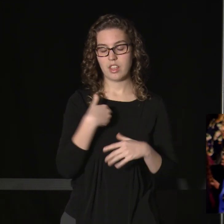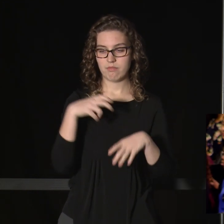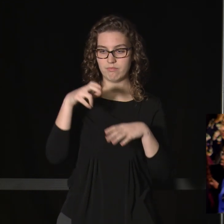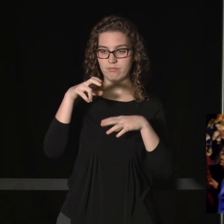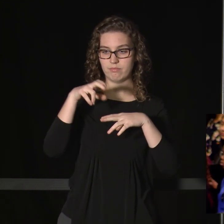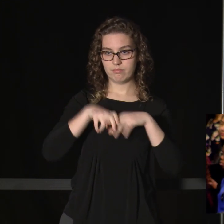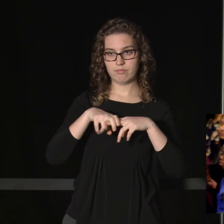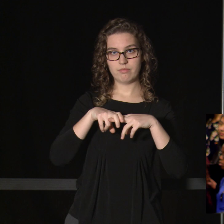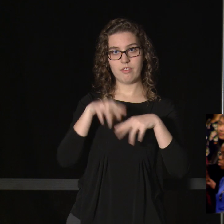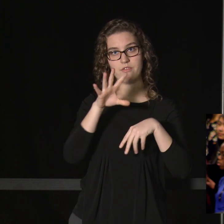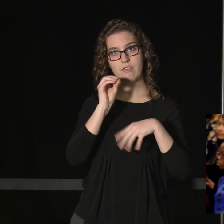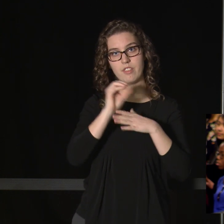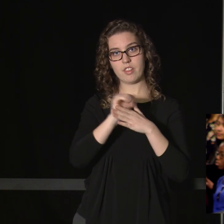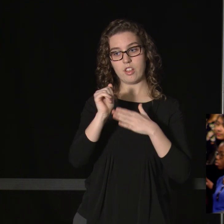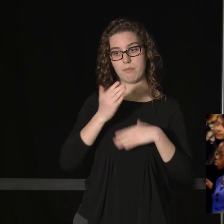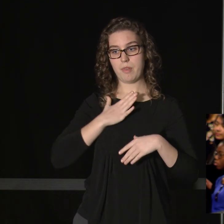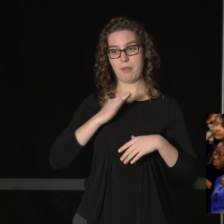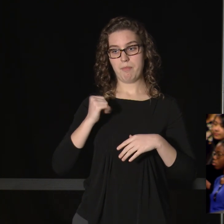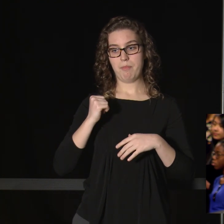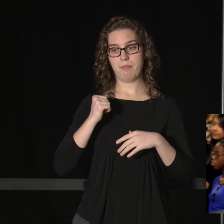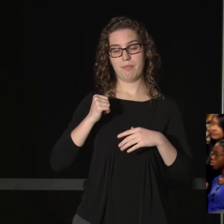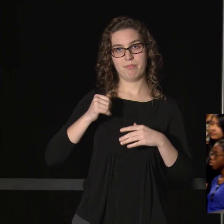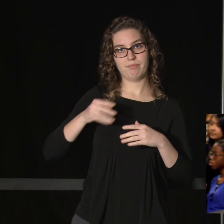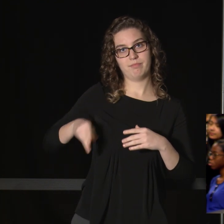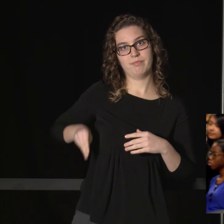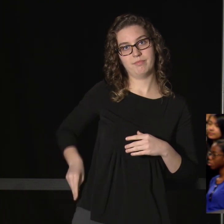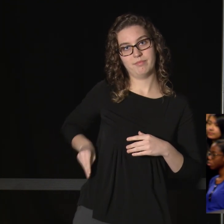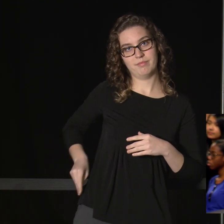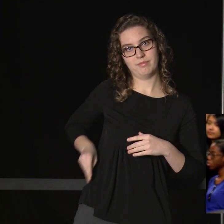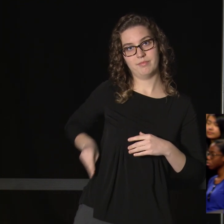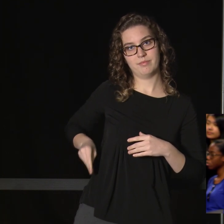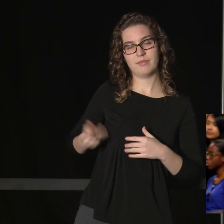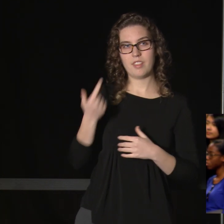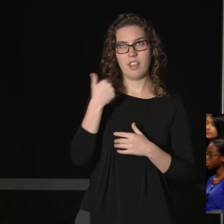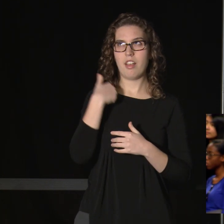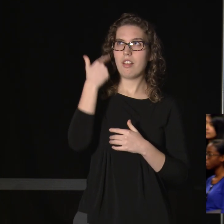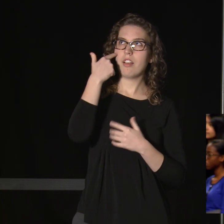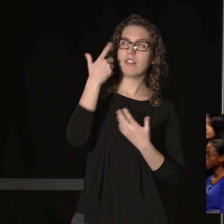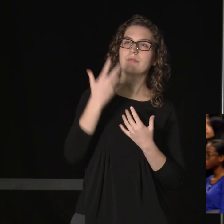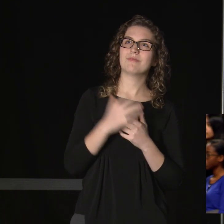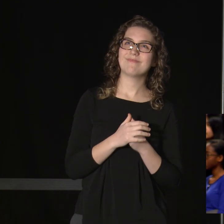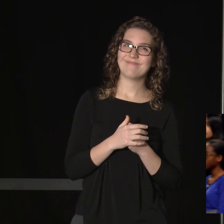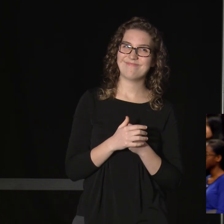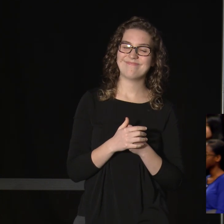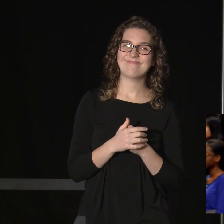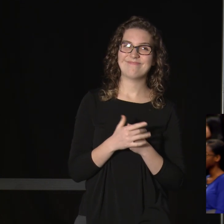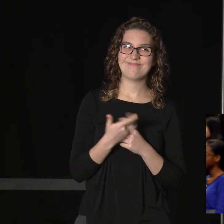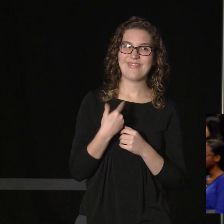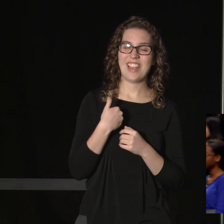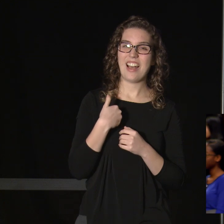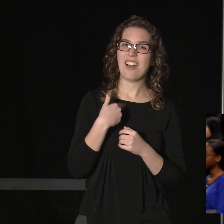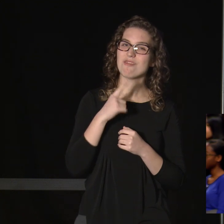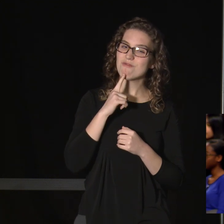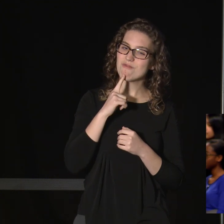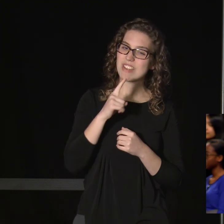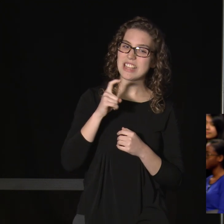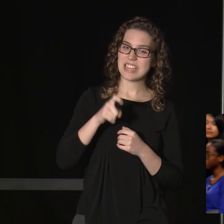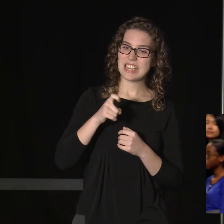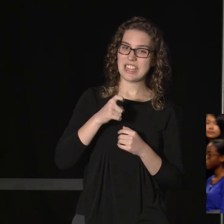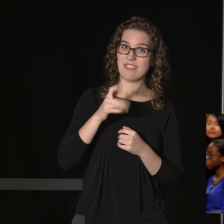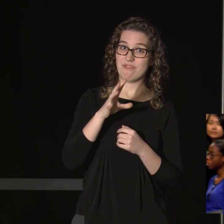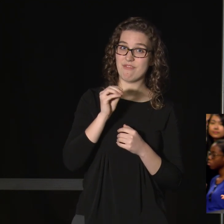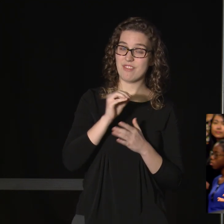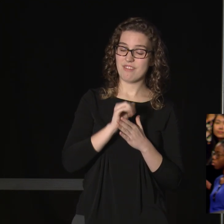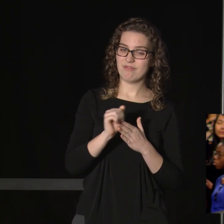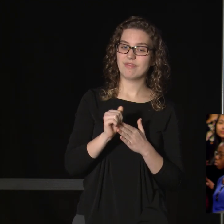in my back pocket. And I thought, I really need this. I have to get a new